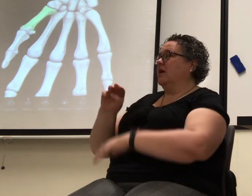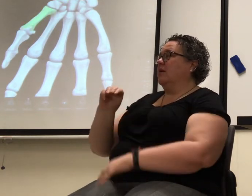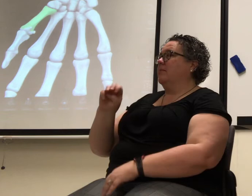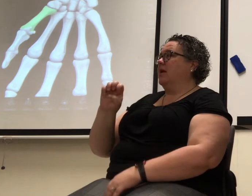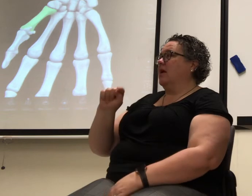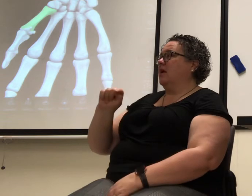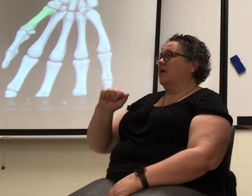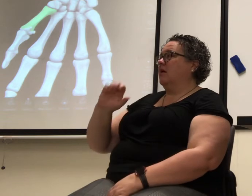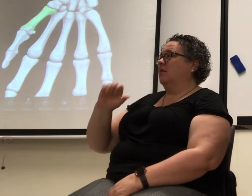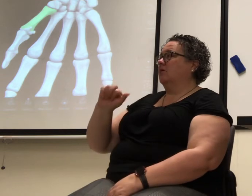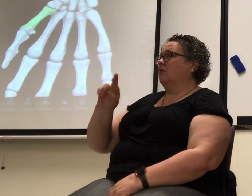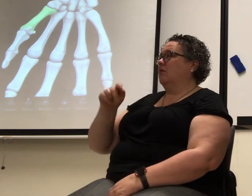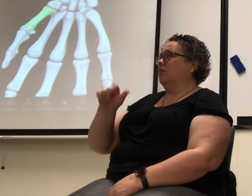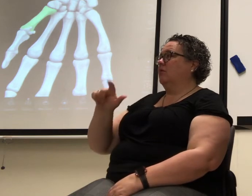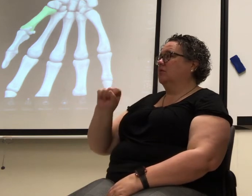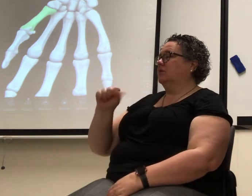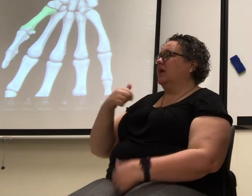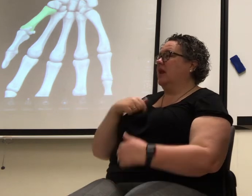metacarpal 1.